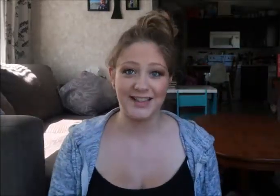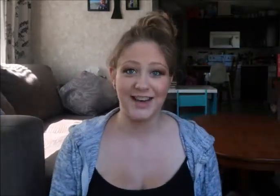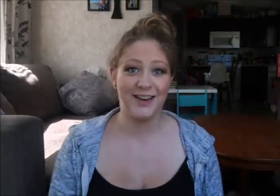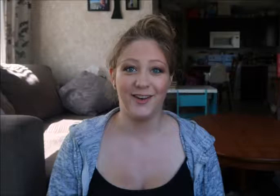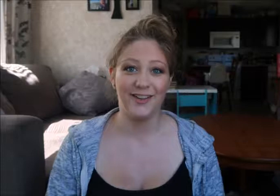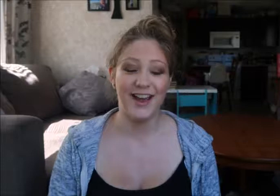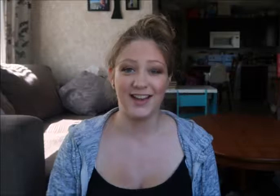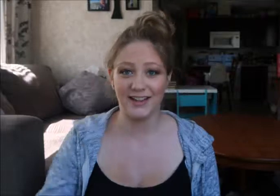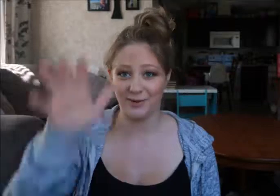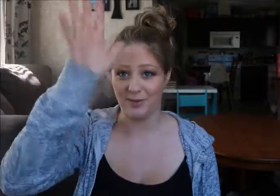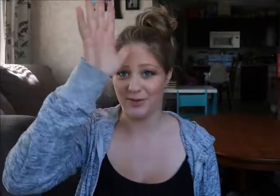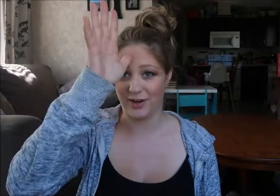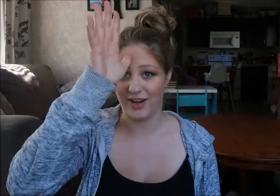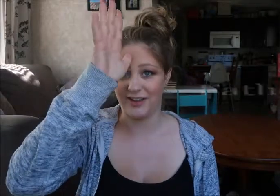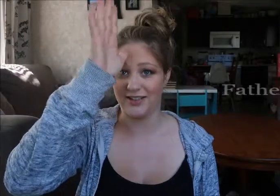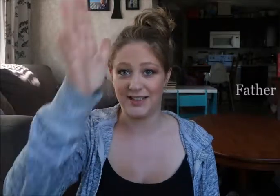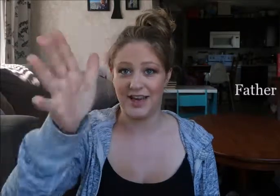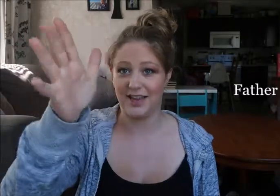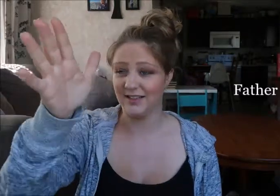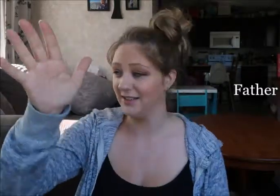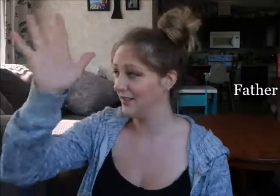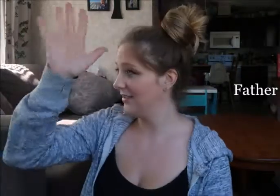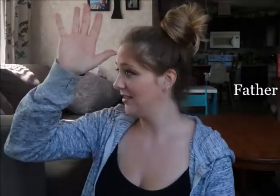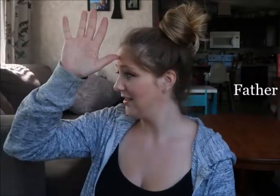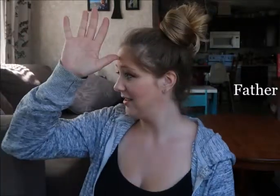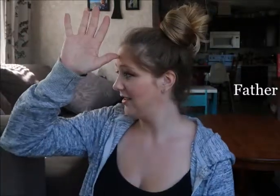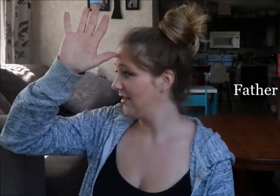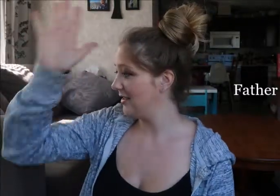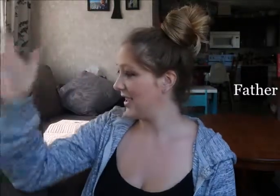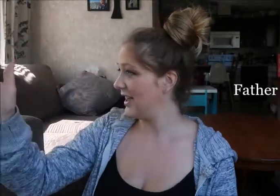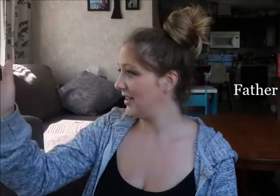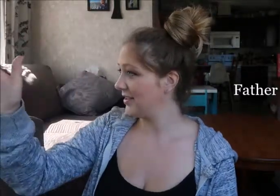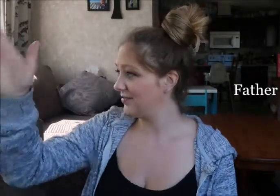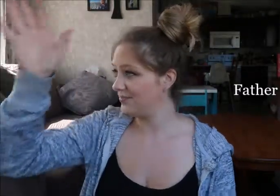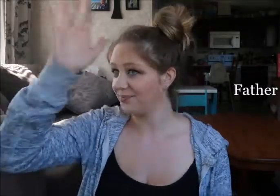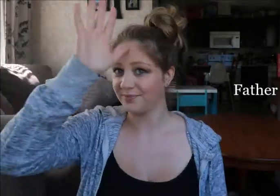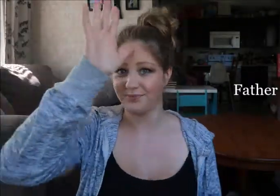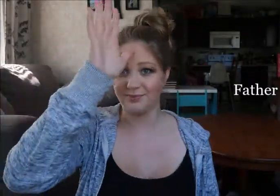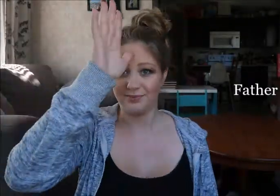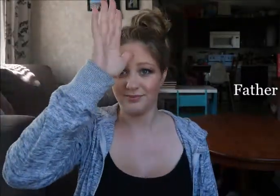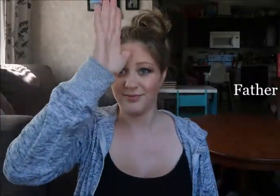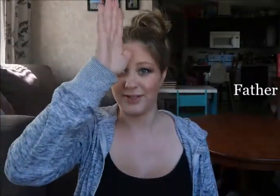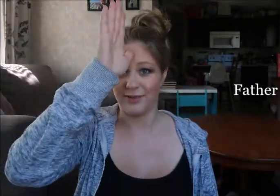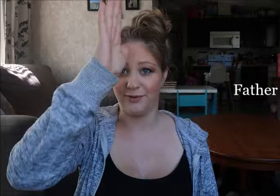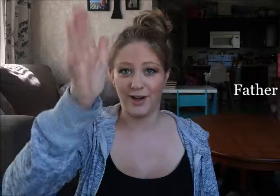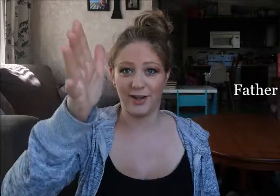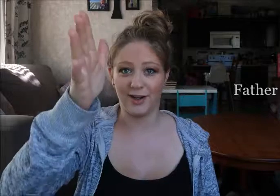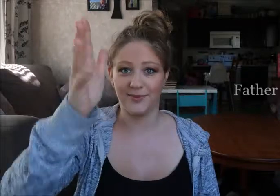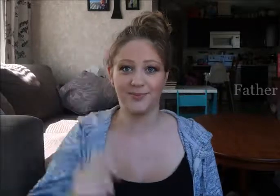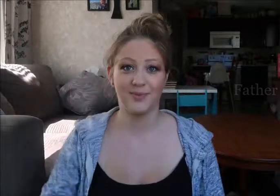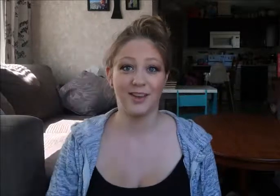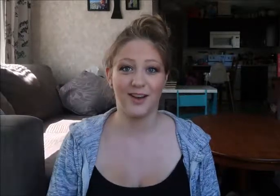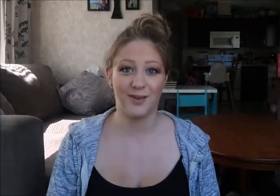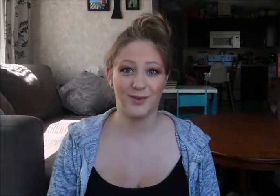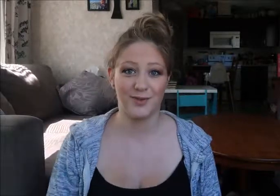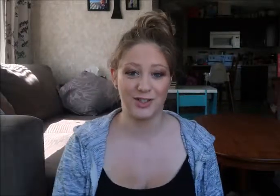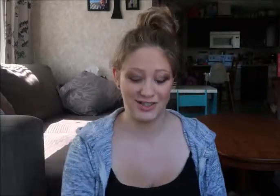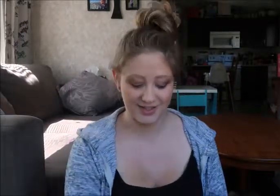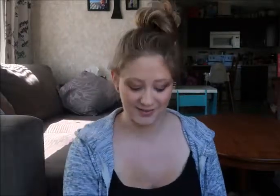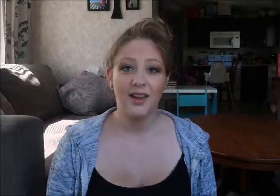dada, all that is from the forehead. Dad, dad, so father, all those versions.